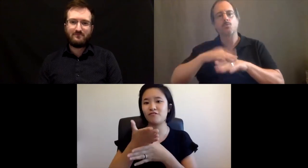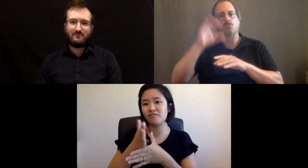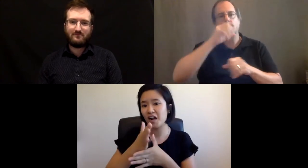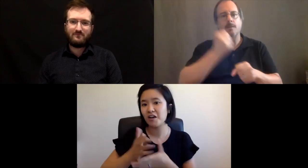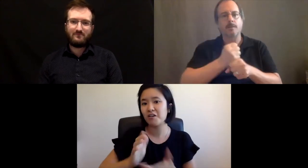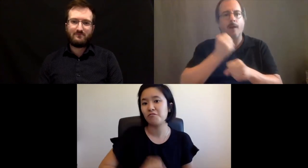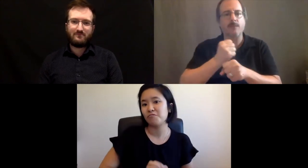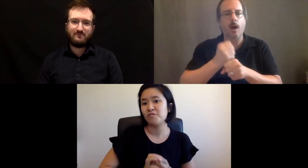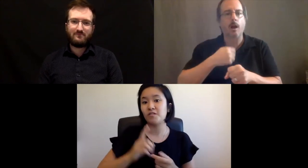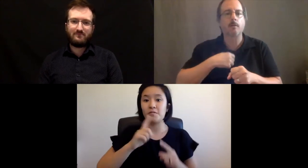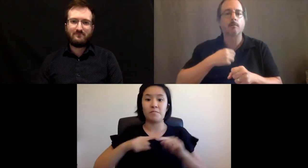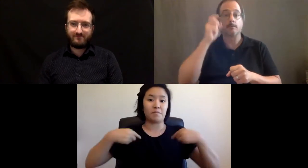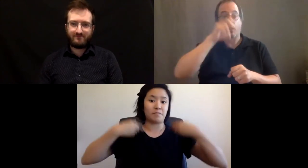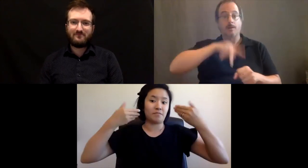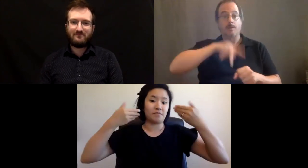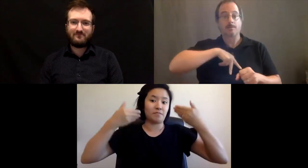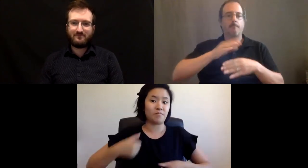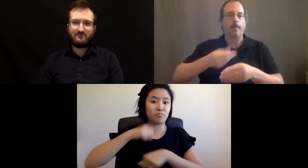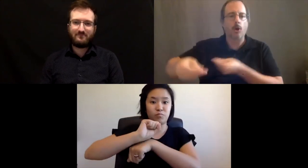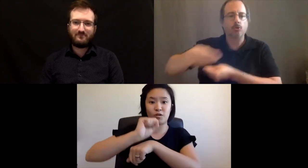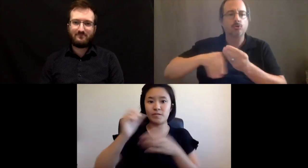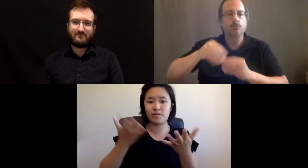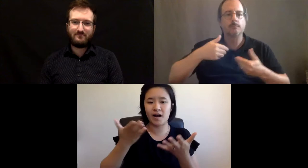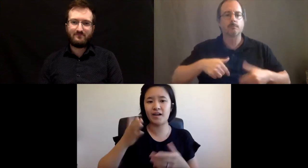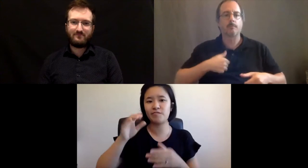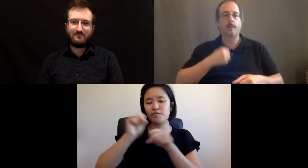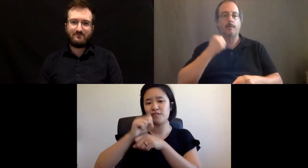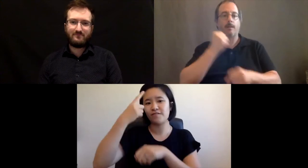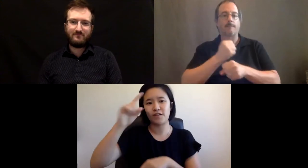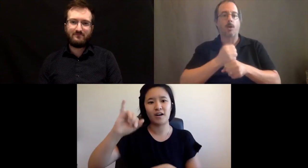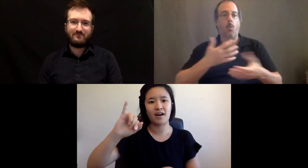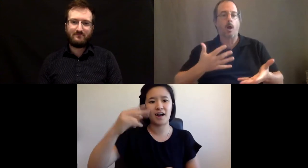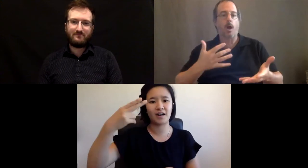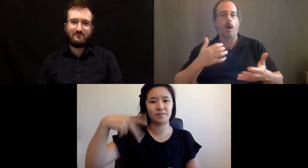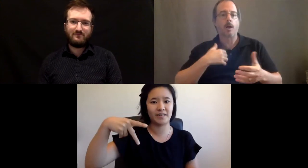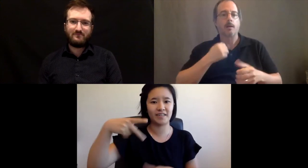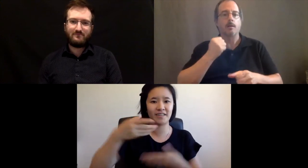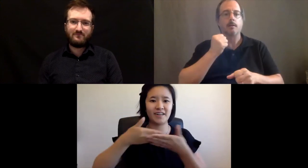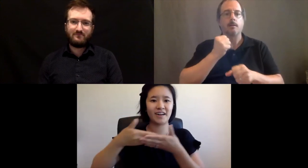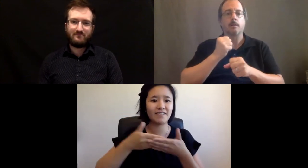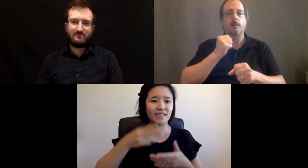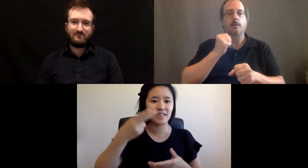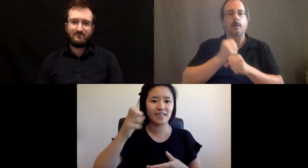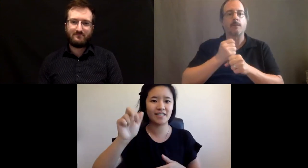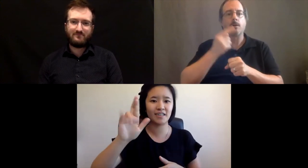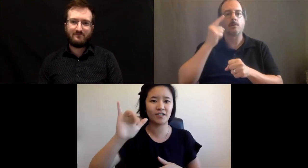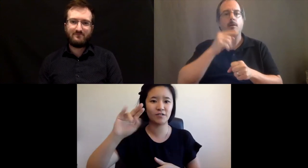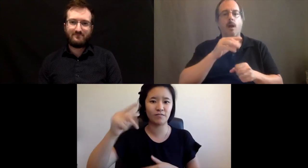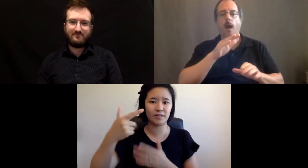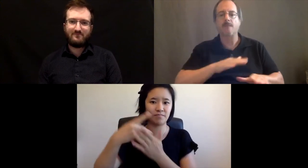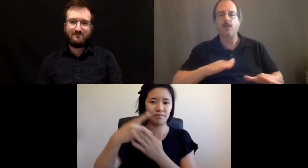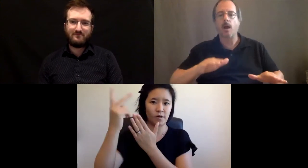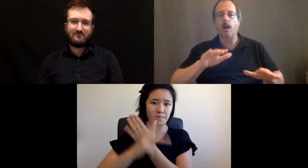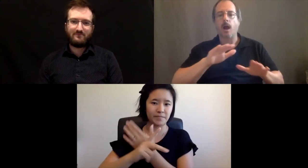youth in providing a first-hand perspective on employment search. I work for the Infant Hearing